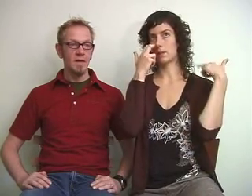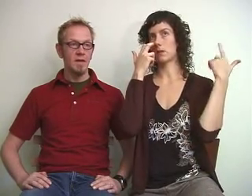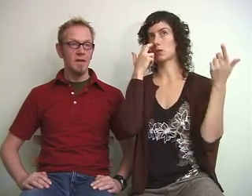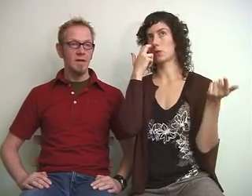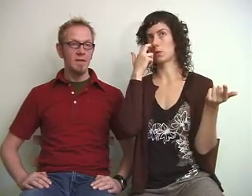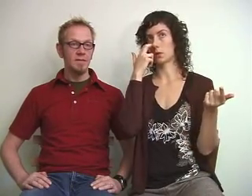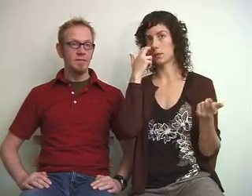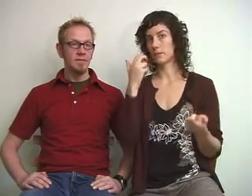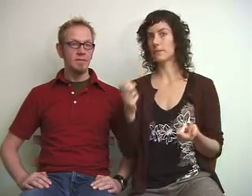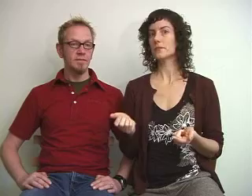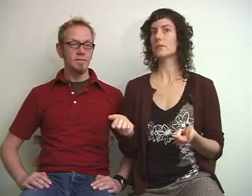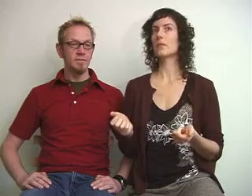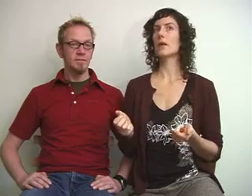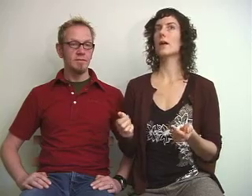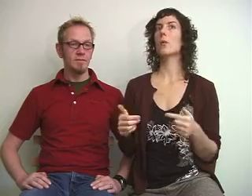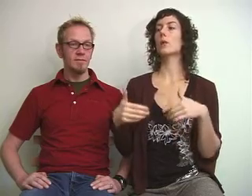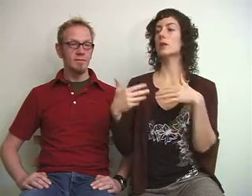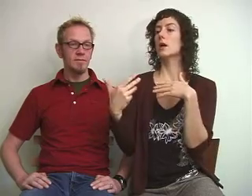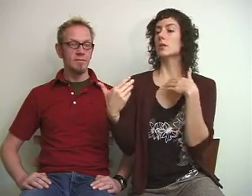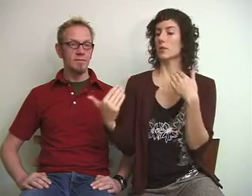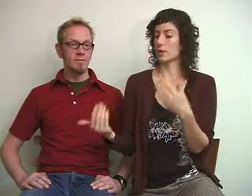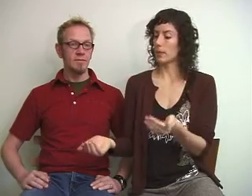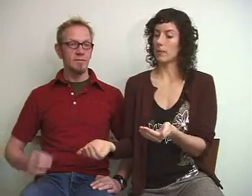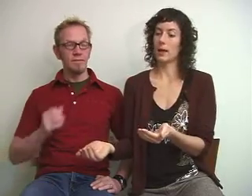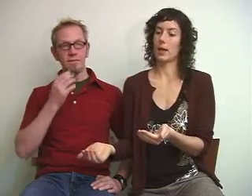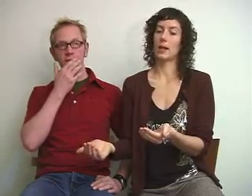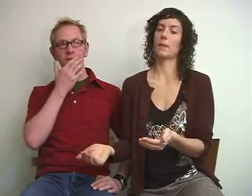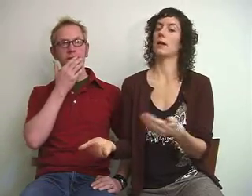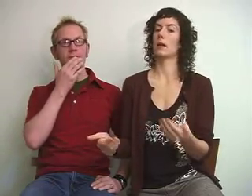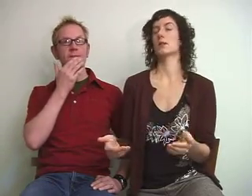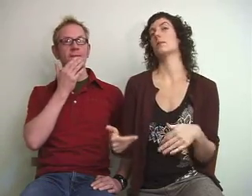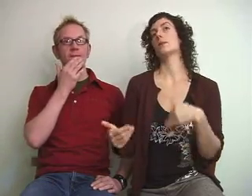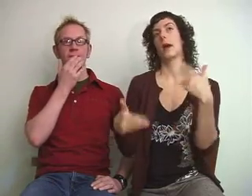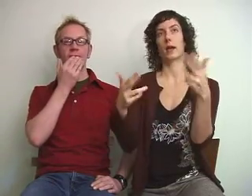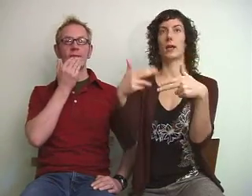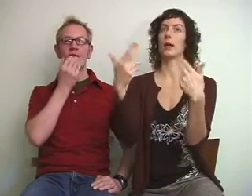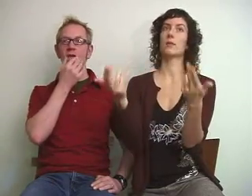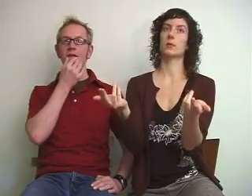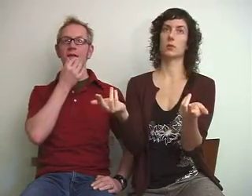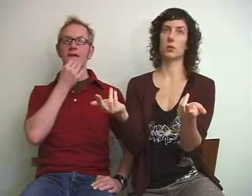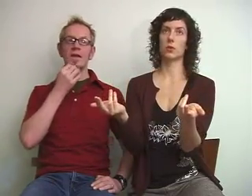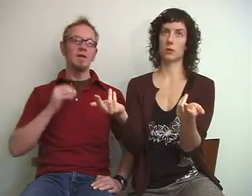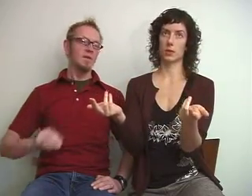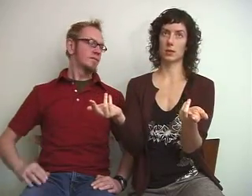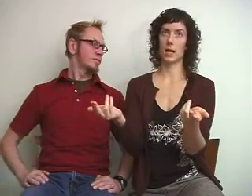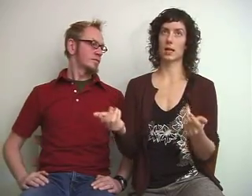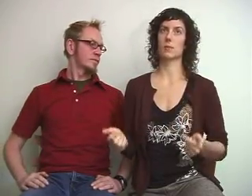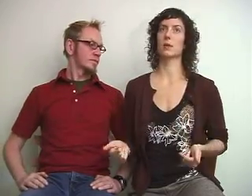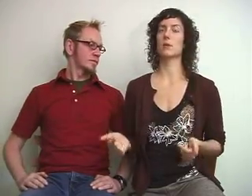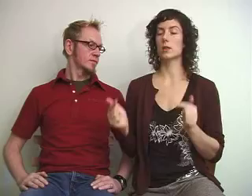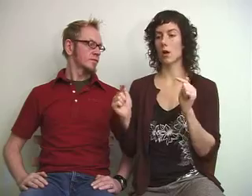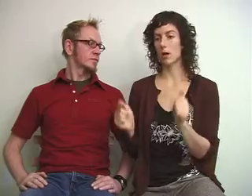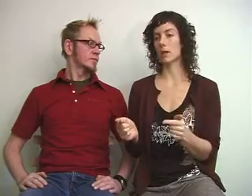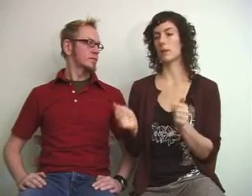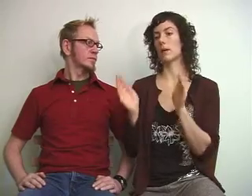their shoulder. So somebody might end up getting on somebody's back and getting up to their shoulder in this class, but it's all going to be